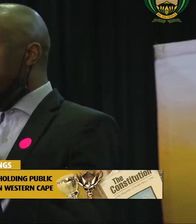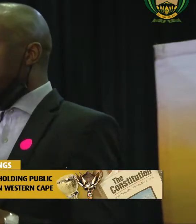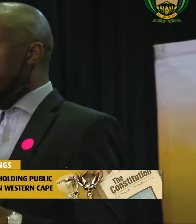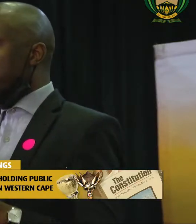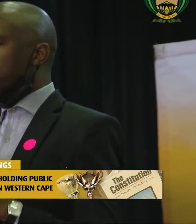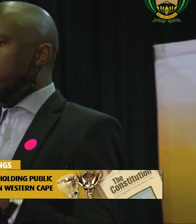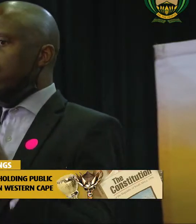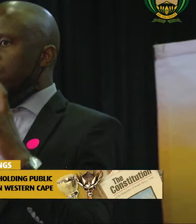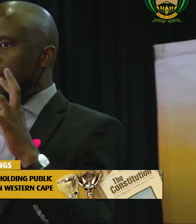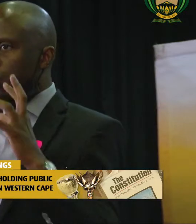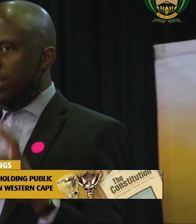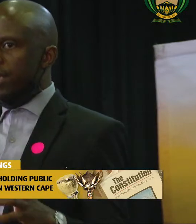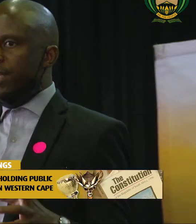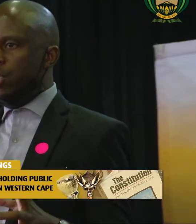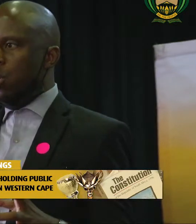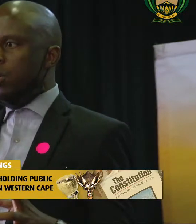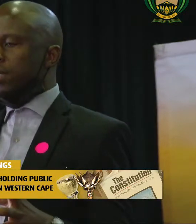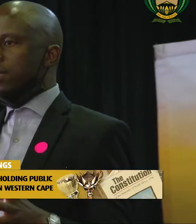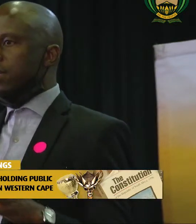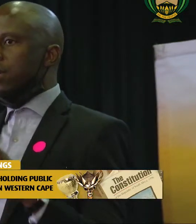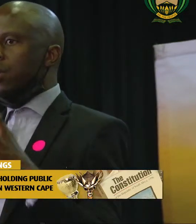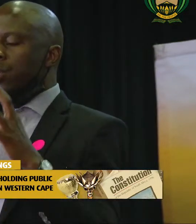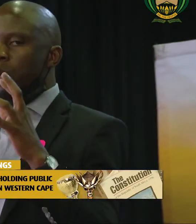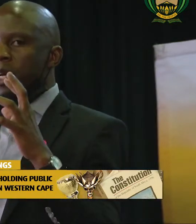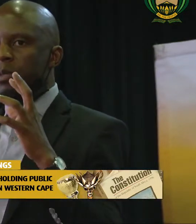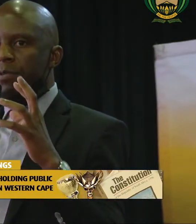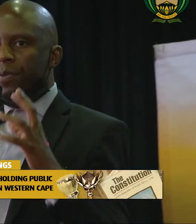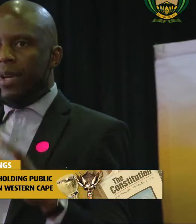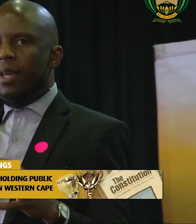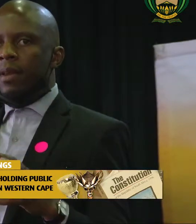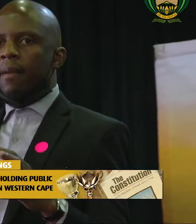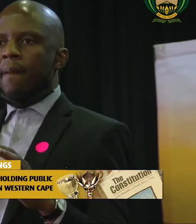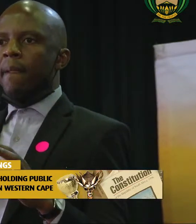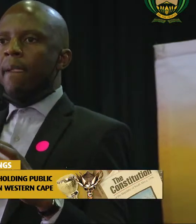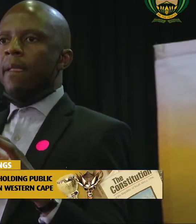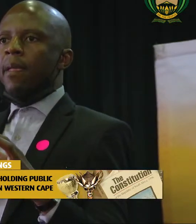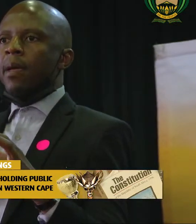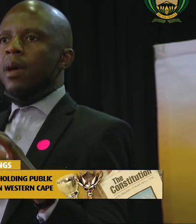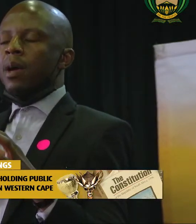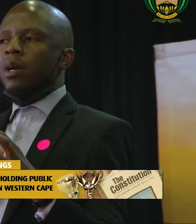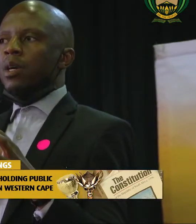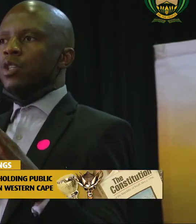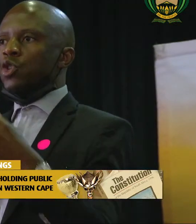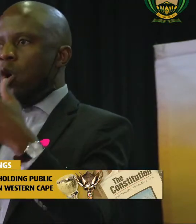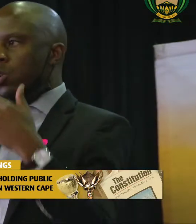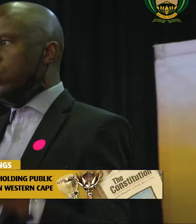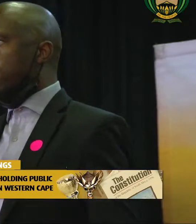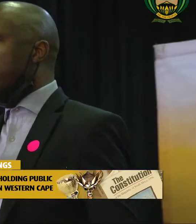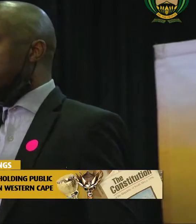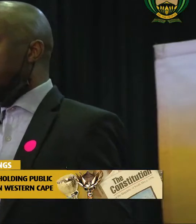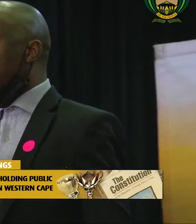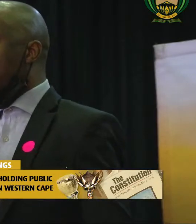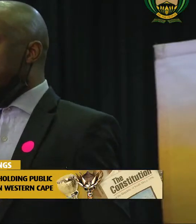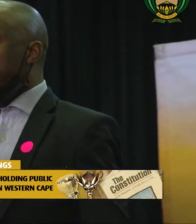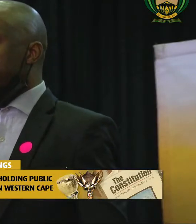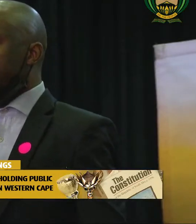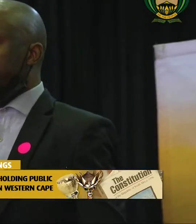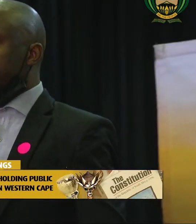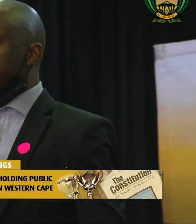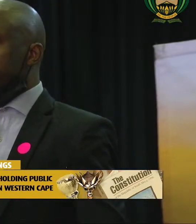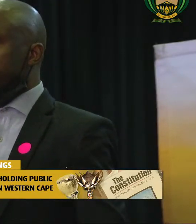must contribute to this discourse. You must be free to talk to the members of the